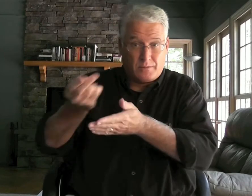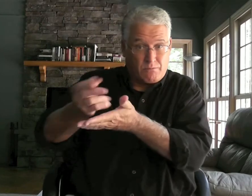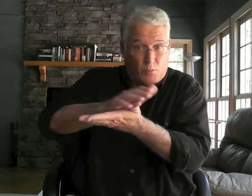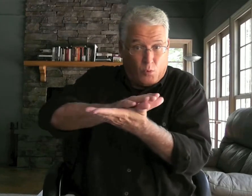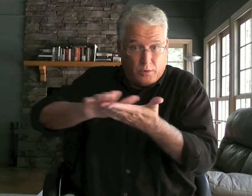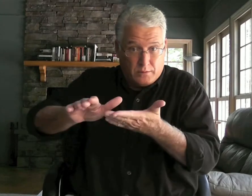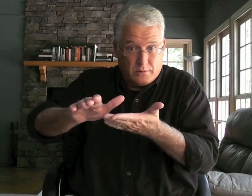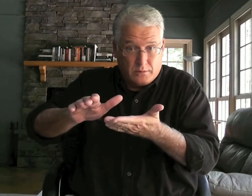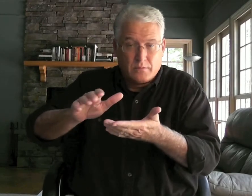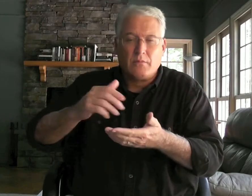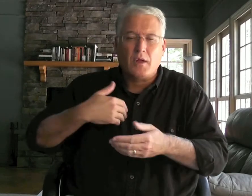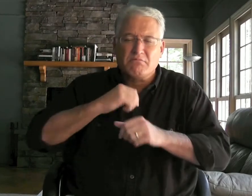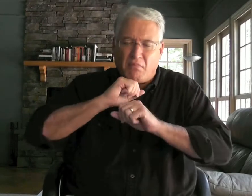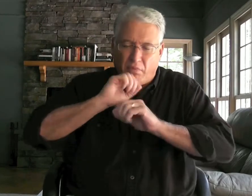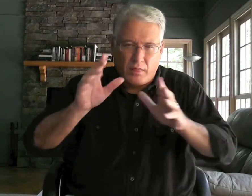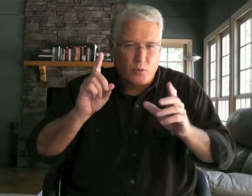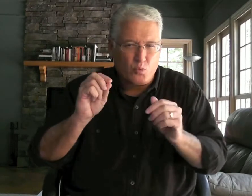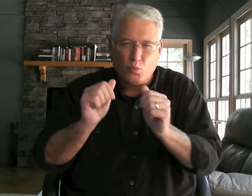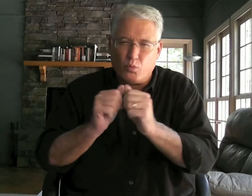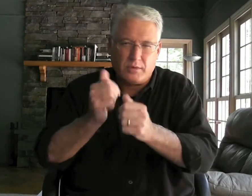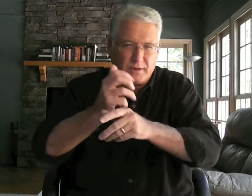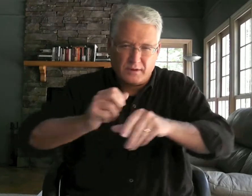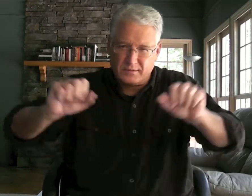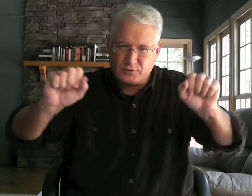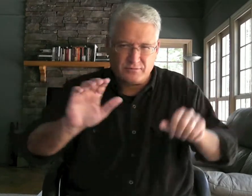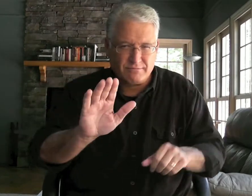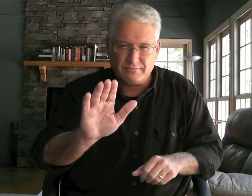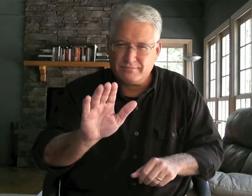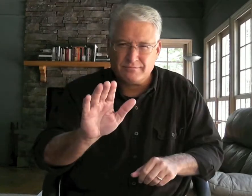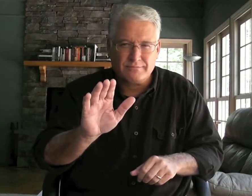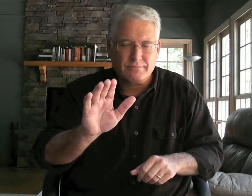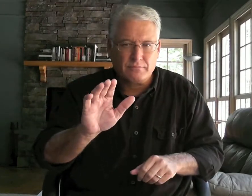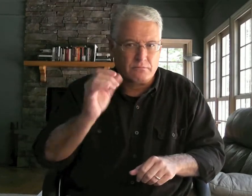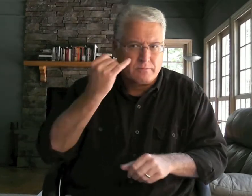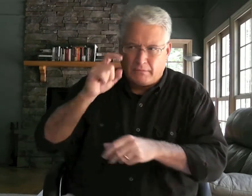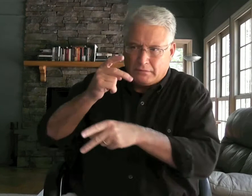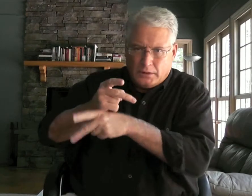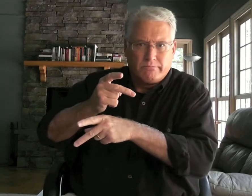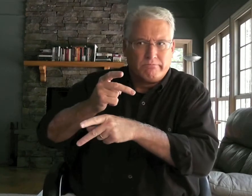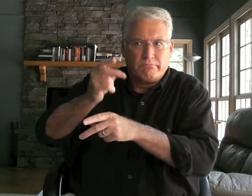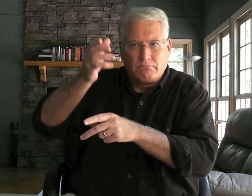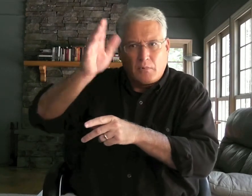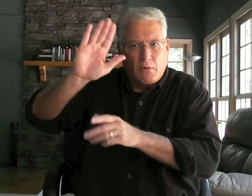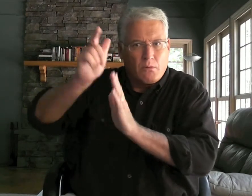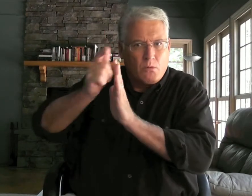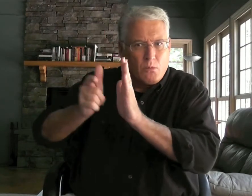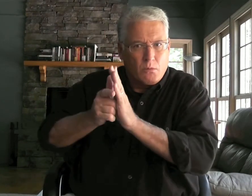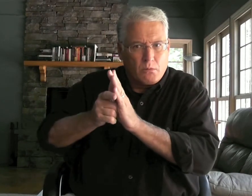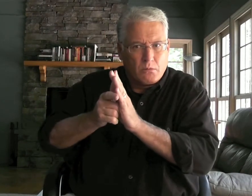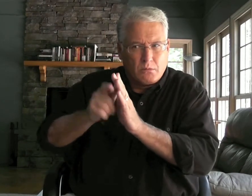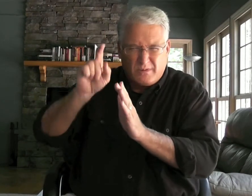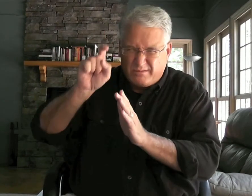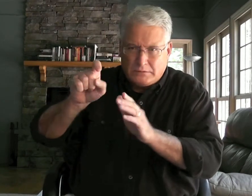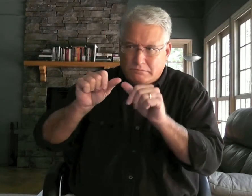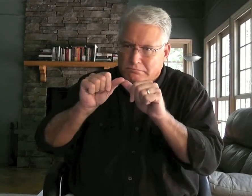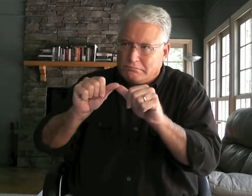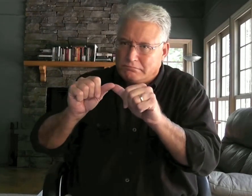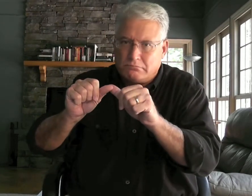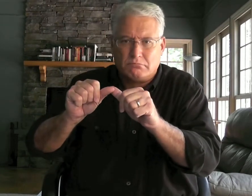Obeying Him is keeping His Sabbath holy. Now, this has nothing to do with salvation. I want you to know this. Keeping the law of